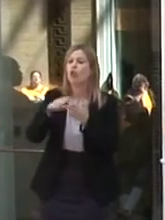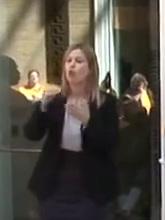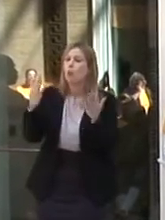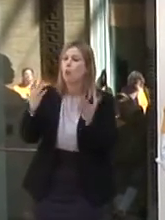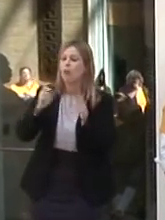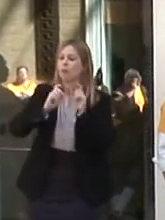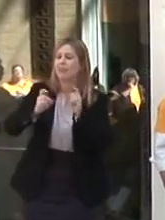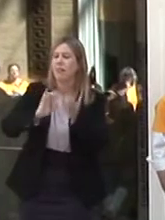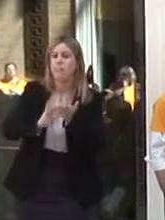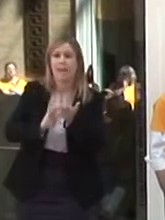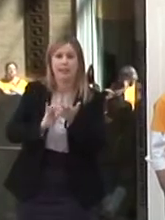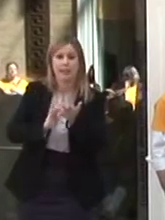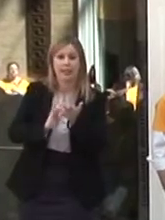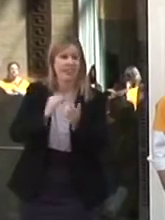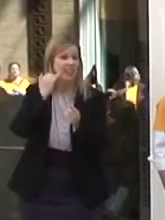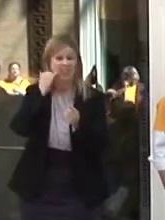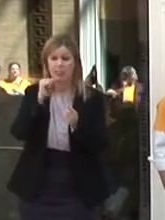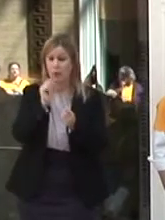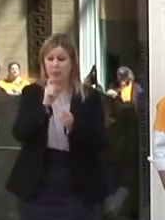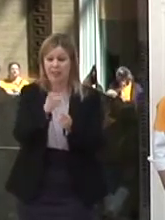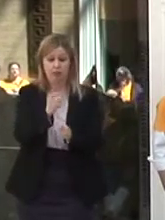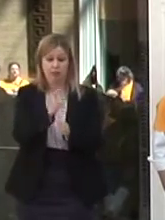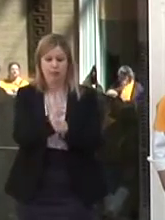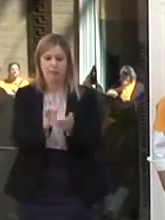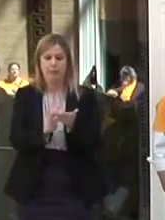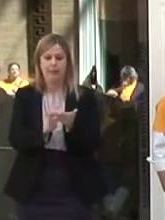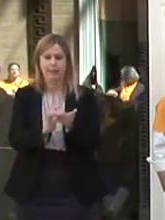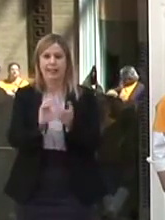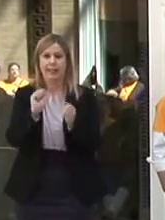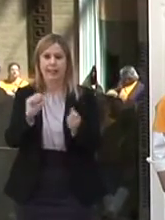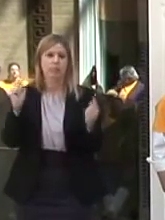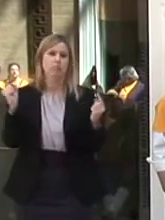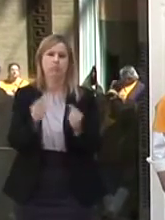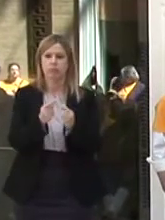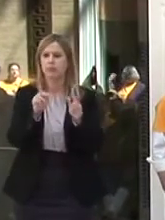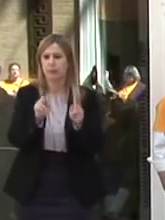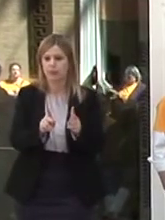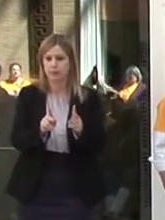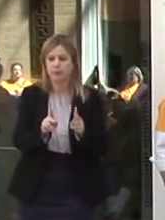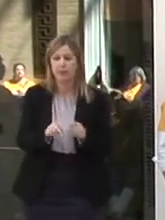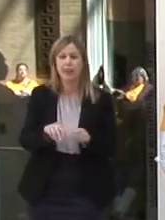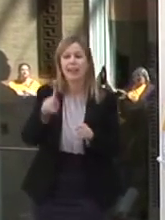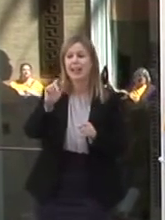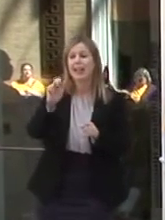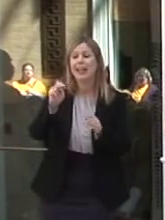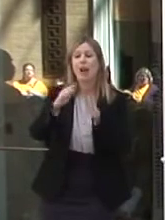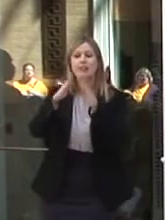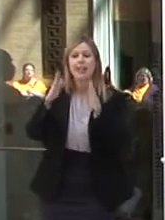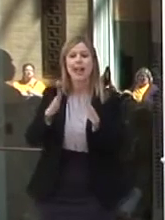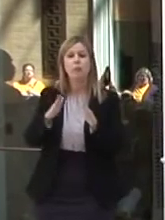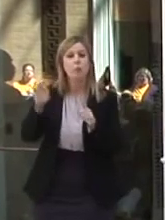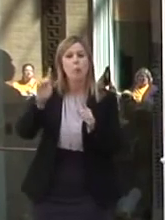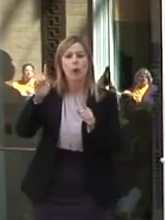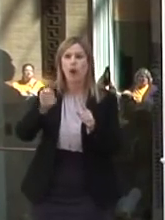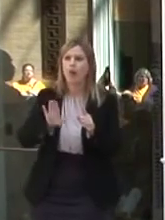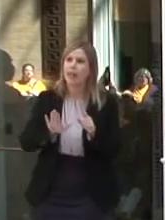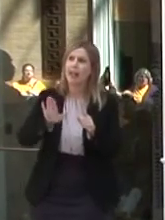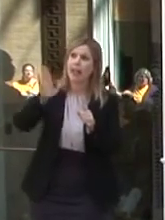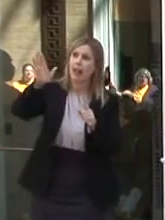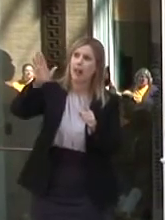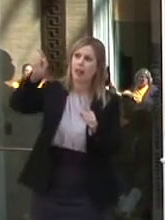administration, something that, if not done safely, has the potential to do great harm. Karen's house is at the top of a hill, and the